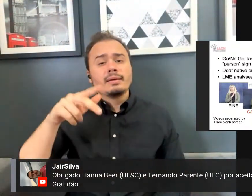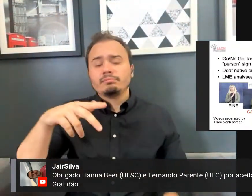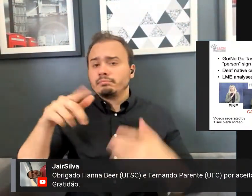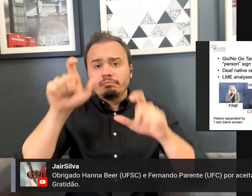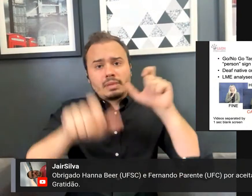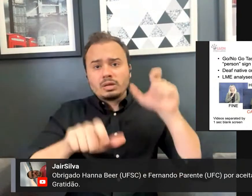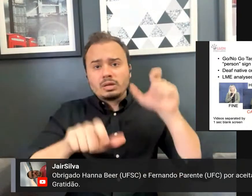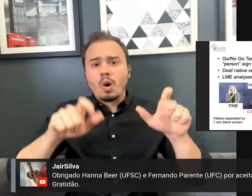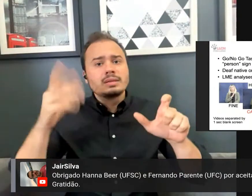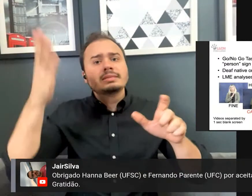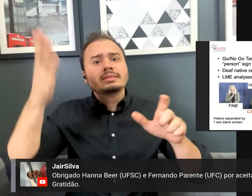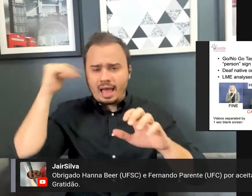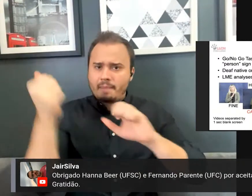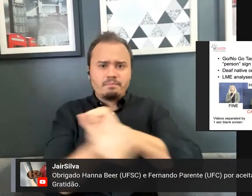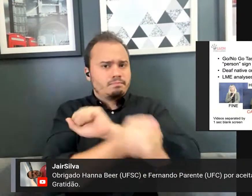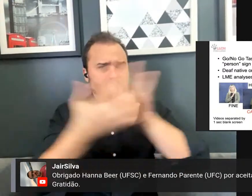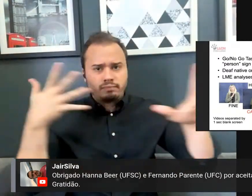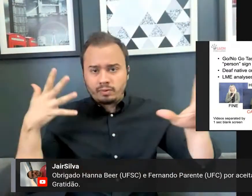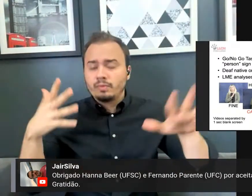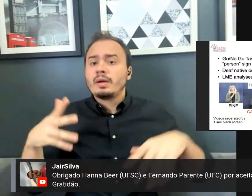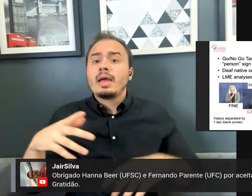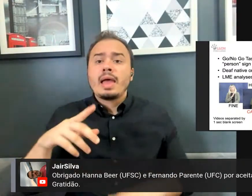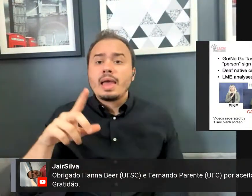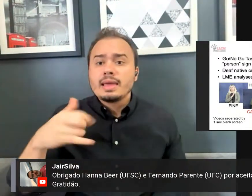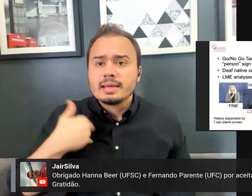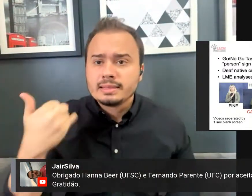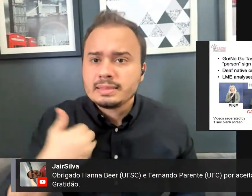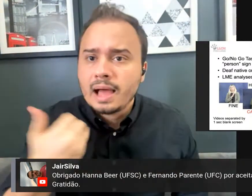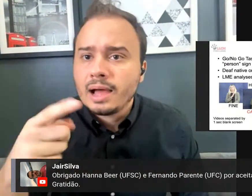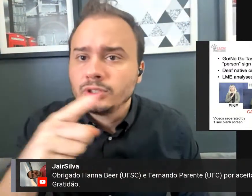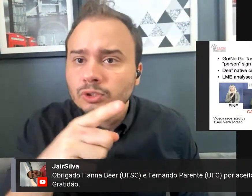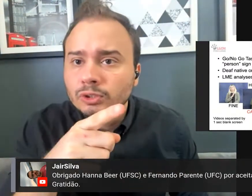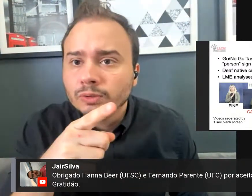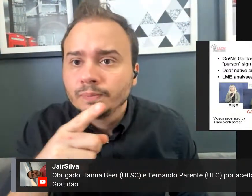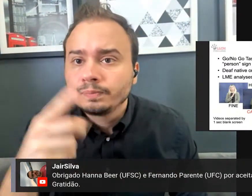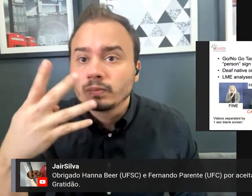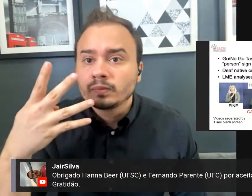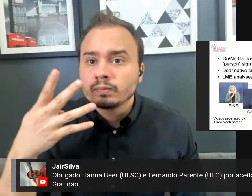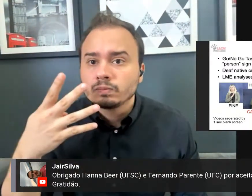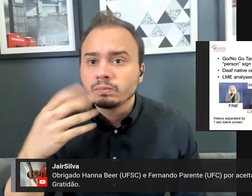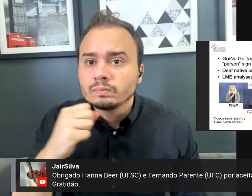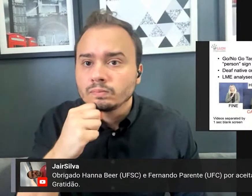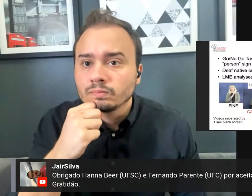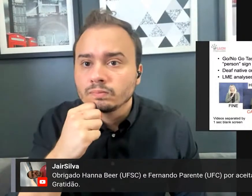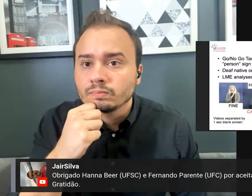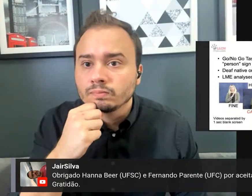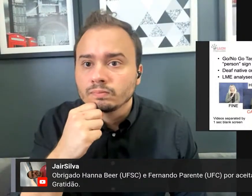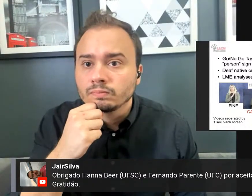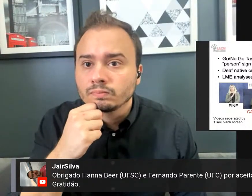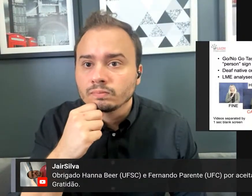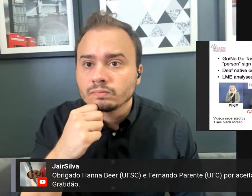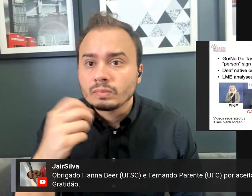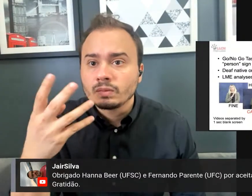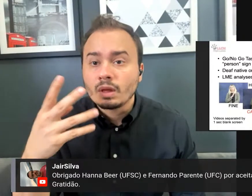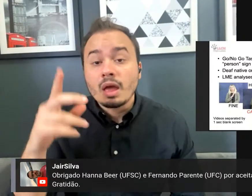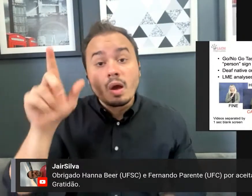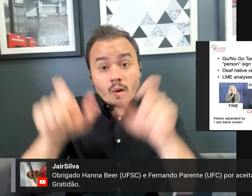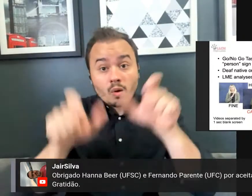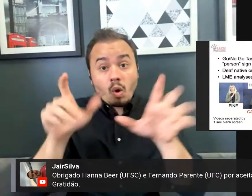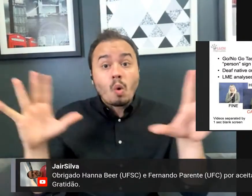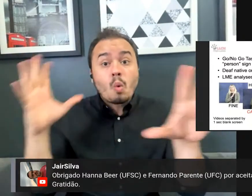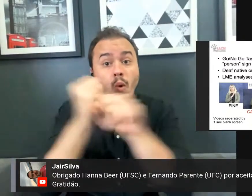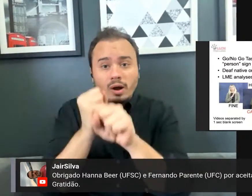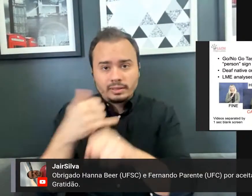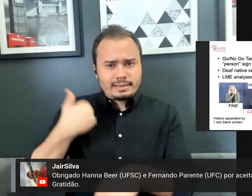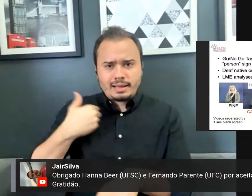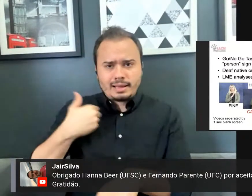look or view 400 signs, so a large number of signs. And every once in a while, there was a sign that referred to a person, and